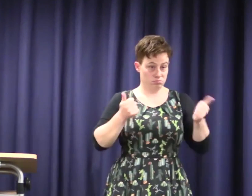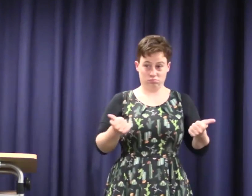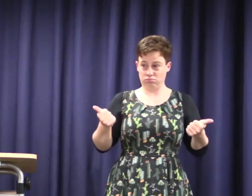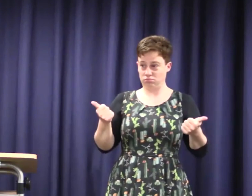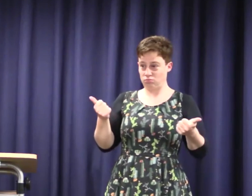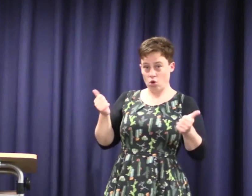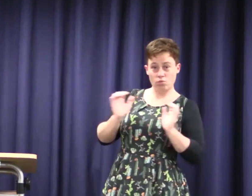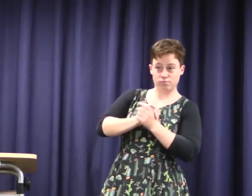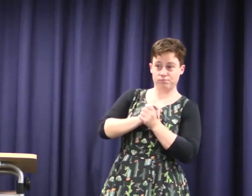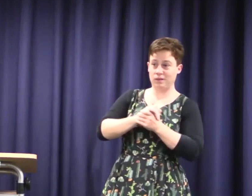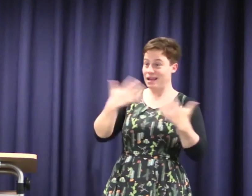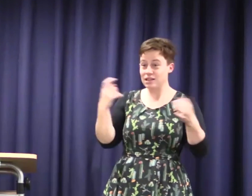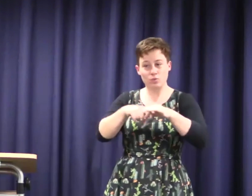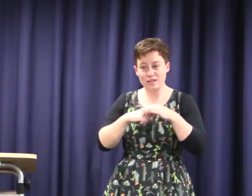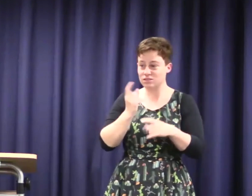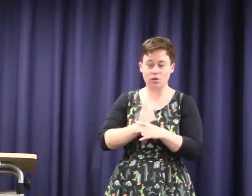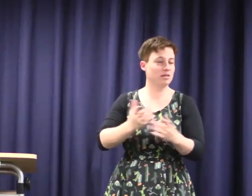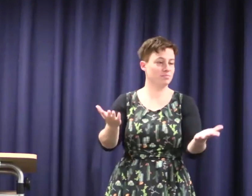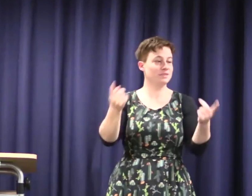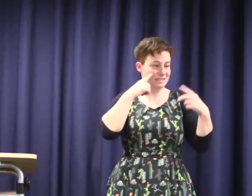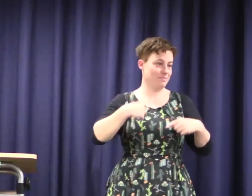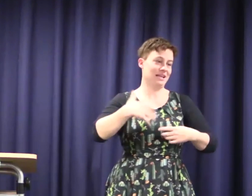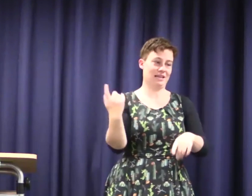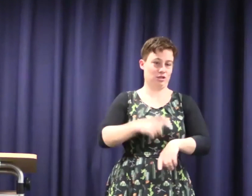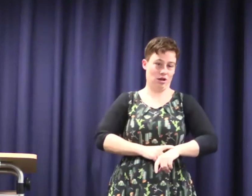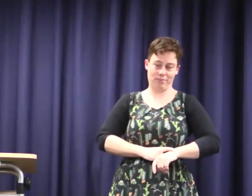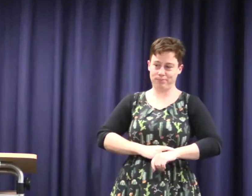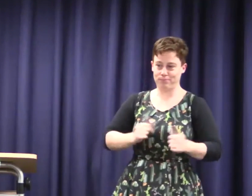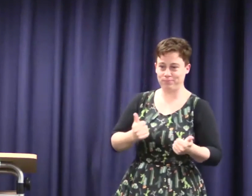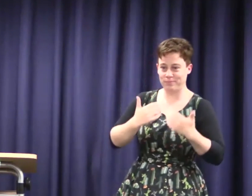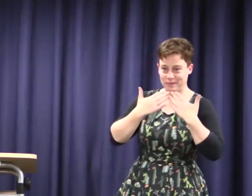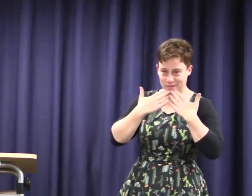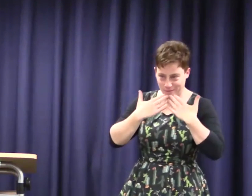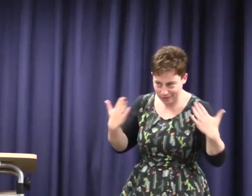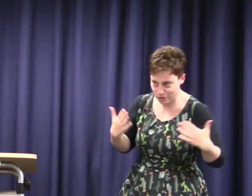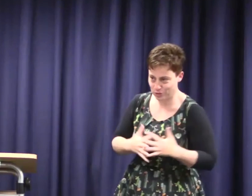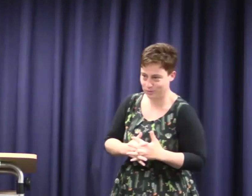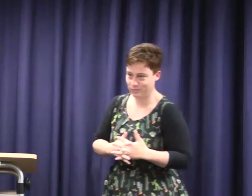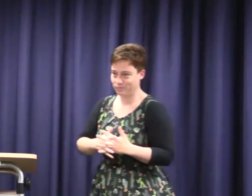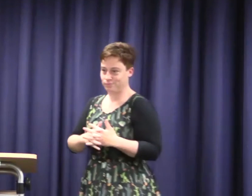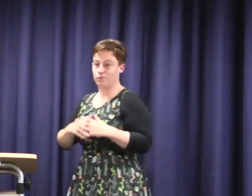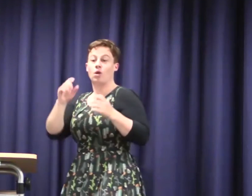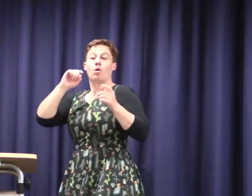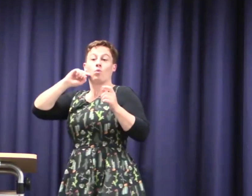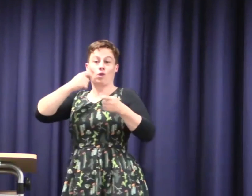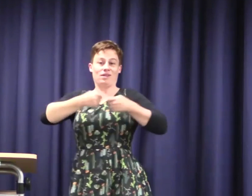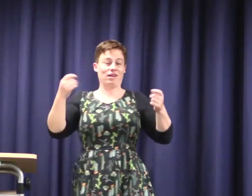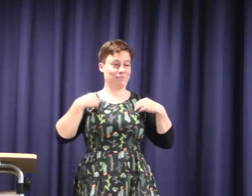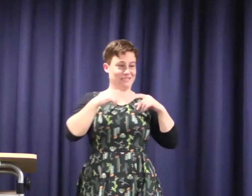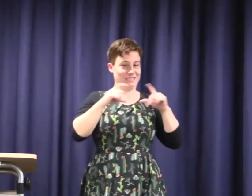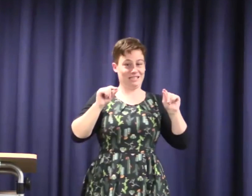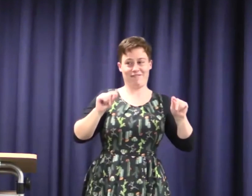page. You're more than welcome there. Okay, if there's any more questions or comments, feel free to see me at any time this